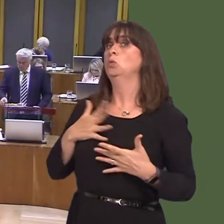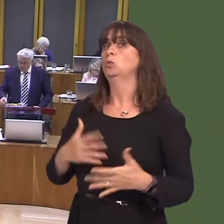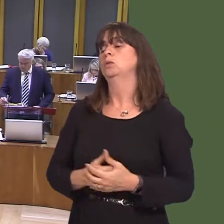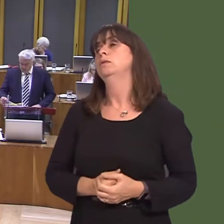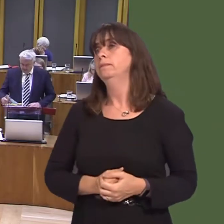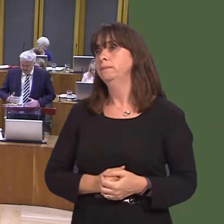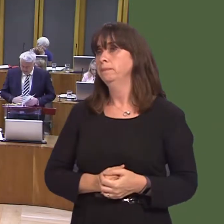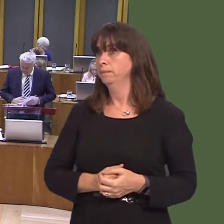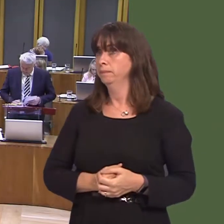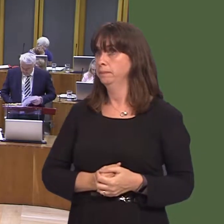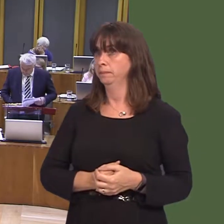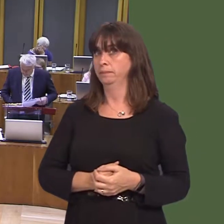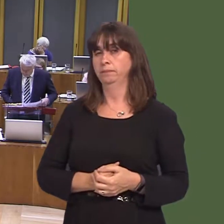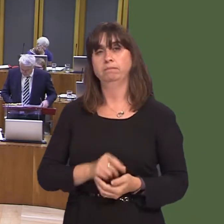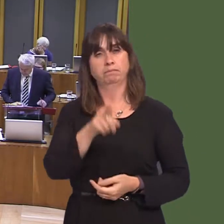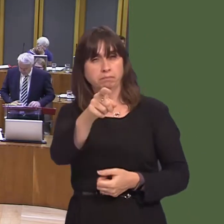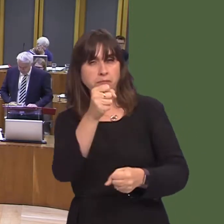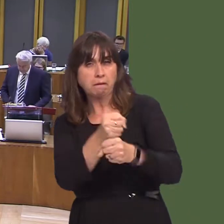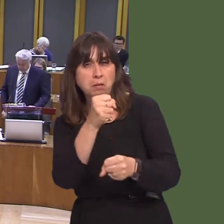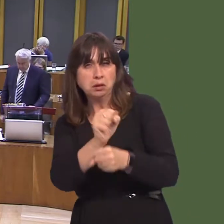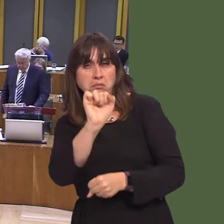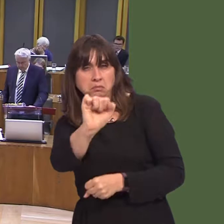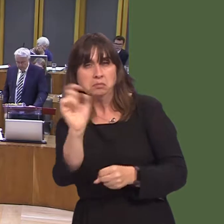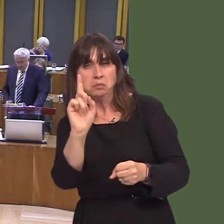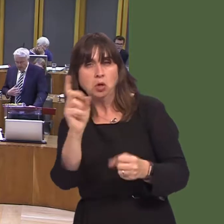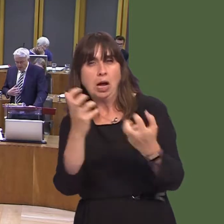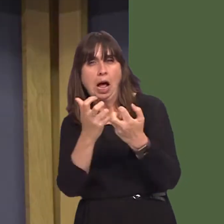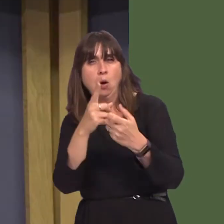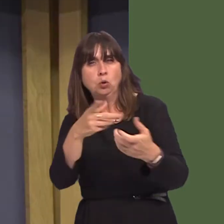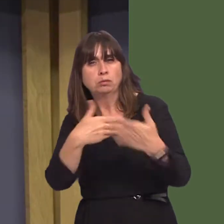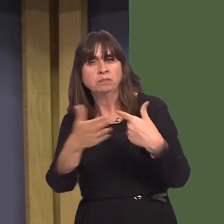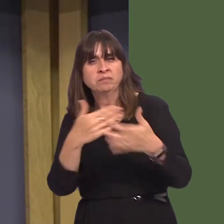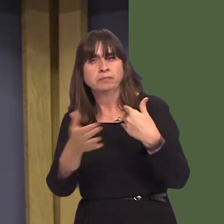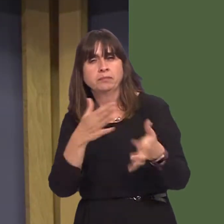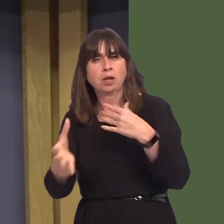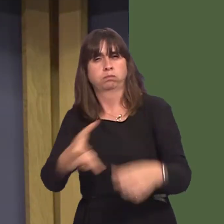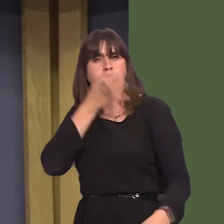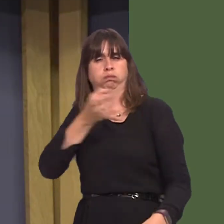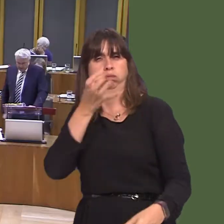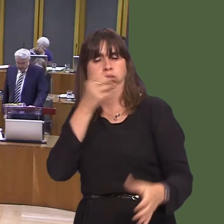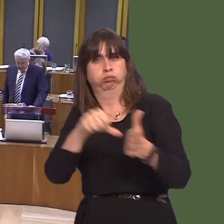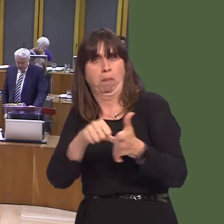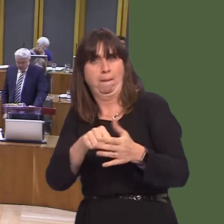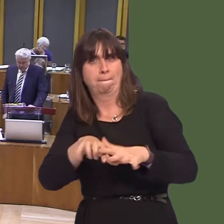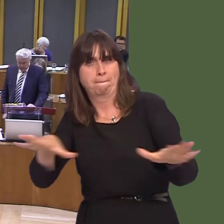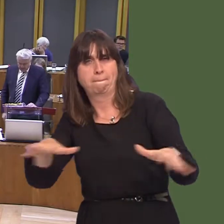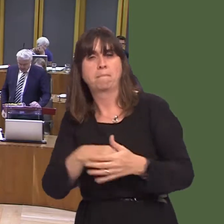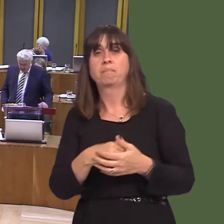Question 2, Jane Bryan. What is the Welsh Government doing to tackle alcohol abuse? We're investing almost 15 million a year in our